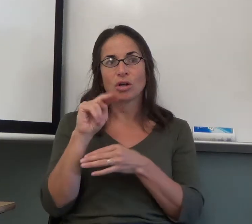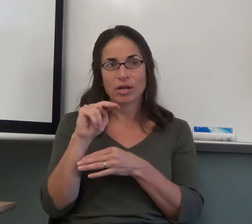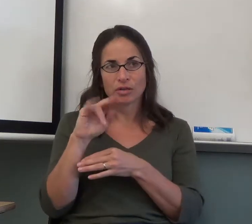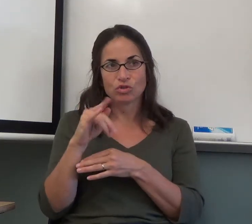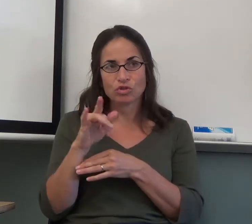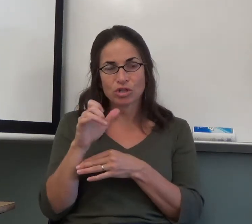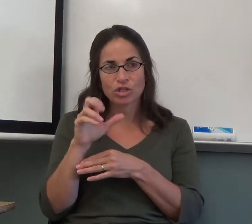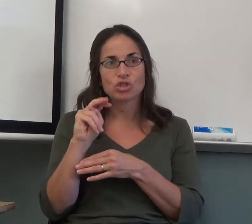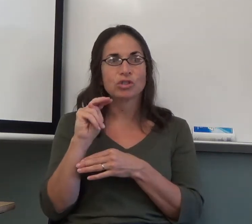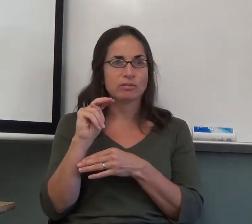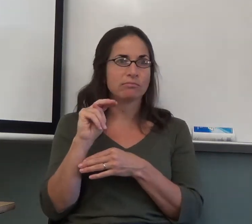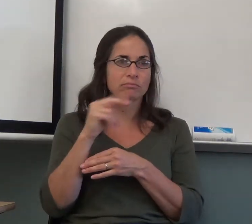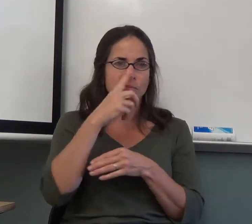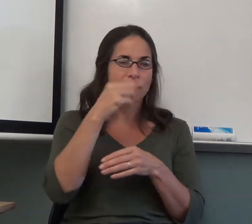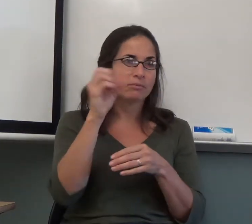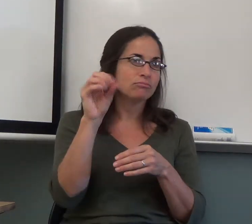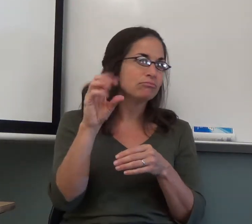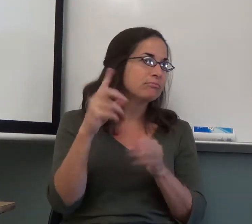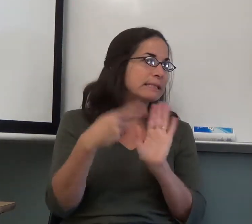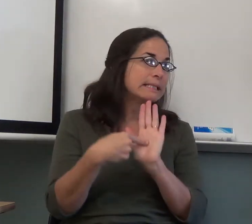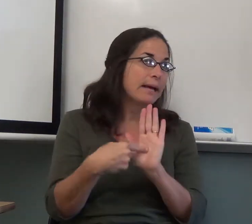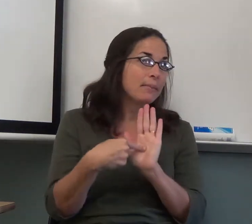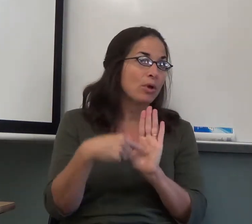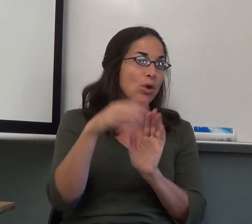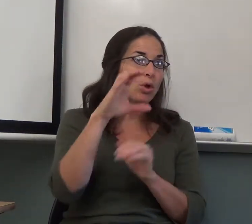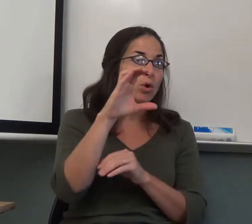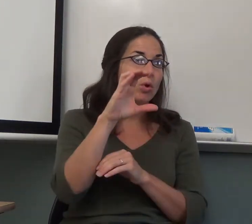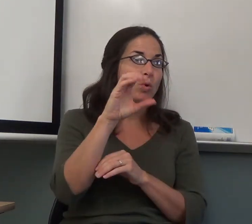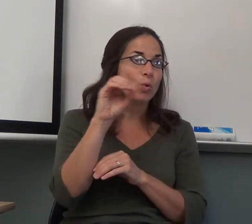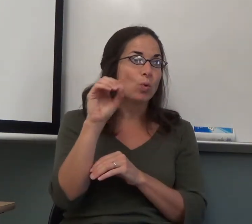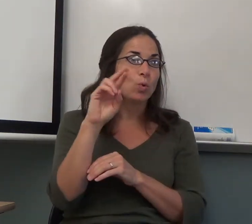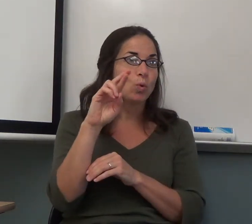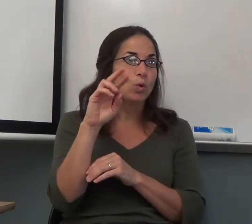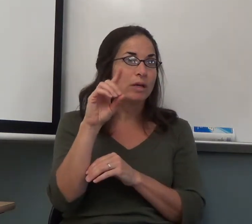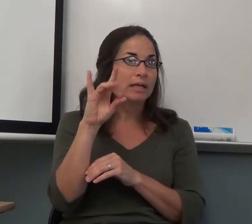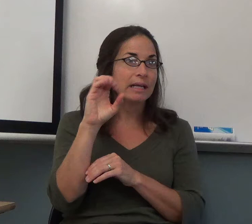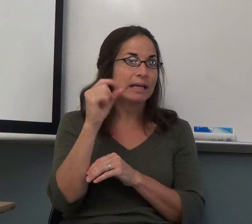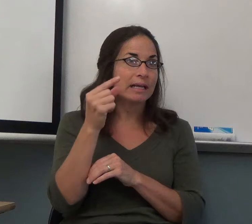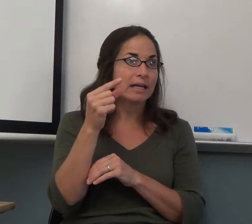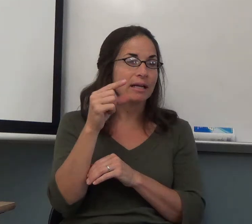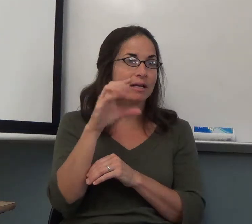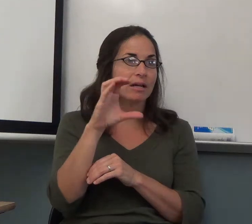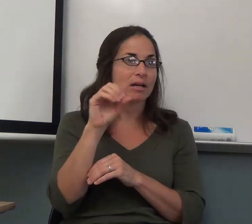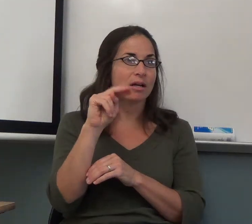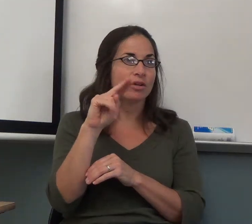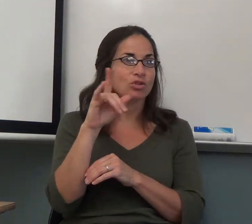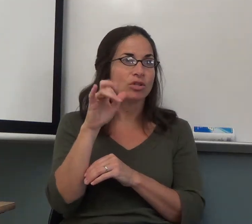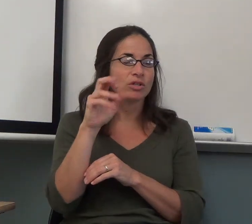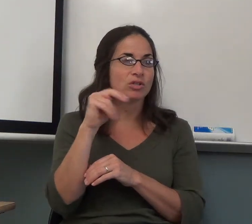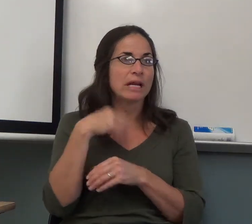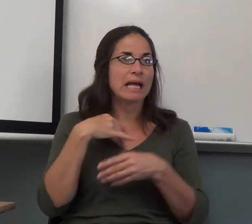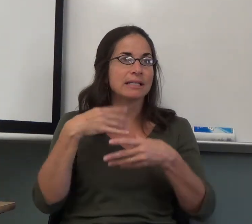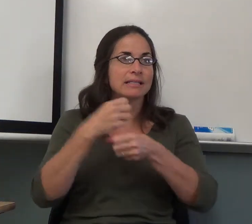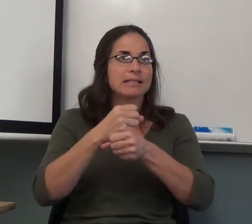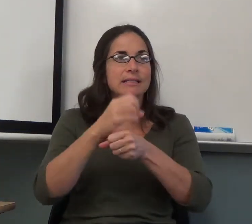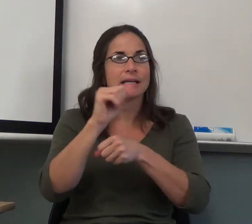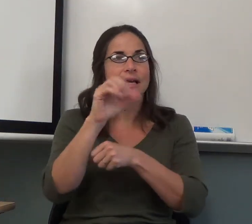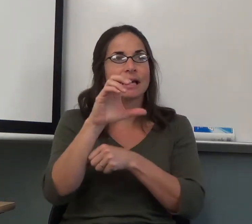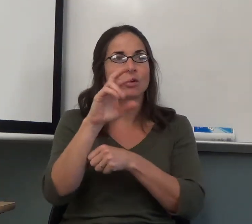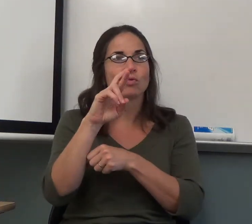Who can give me an example of the coordinating conjunction? Remember it had an acronym. What was the acronym? Fanboys. Fanboys,